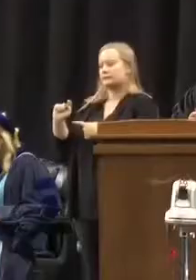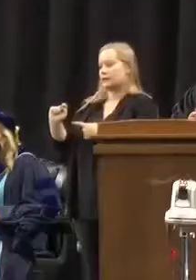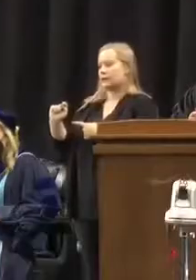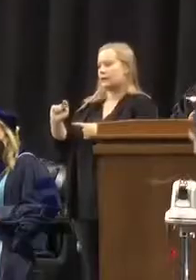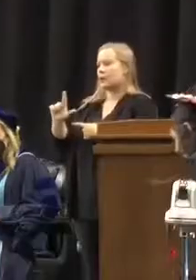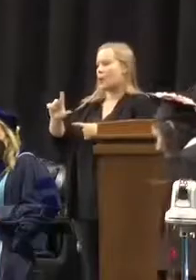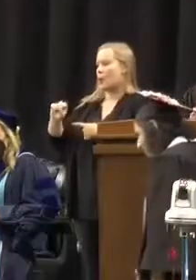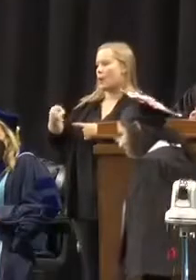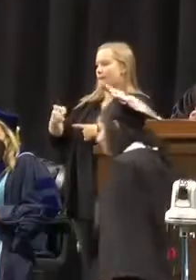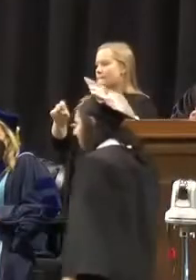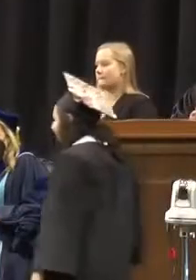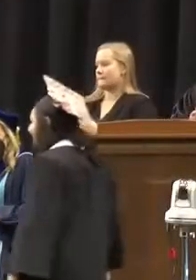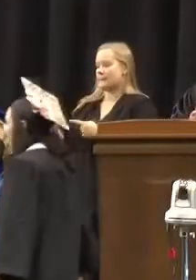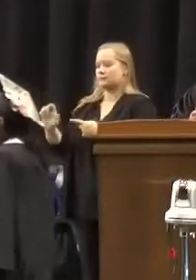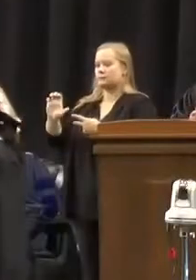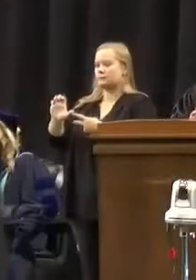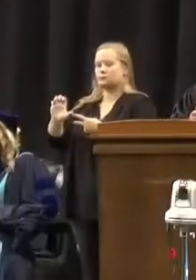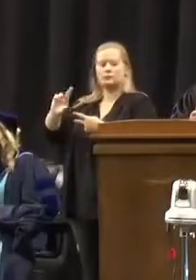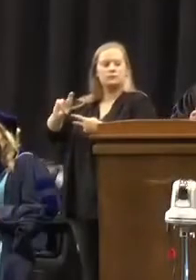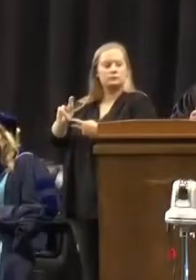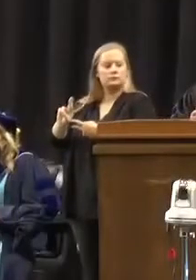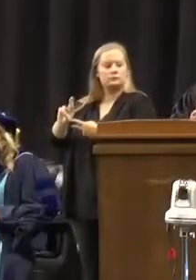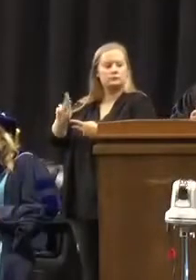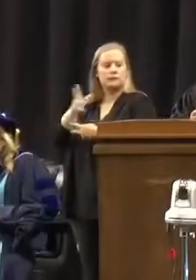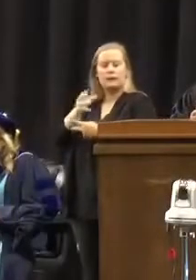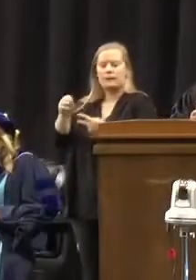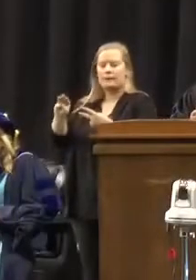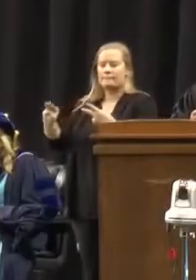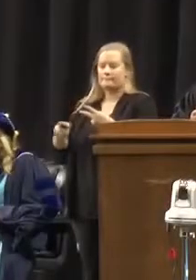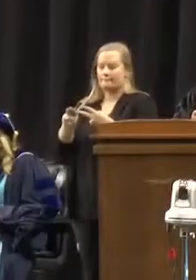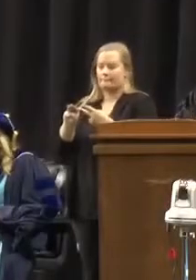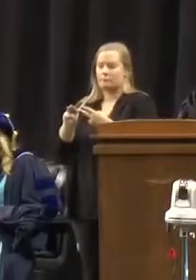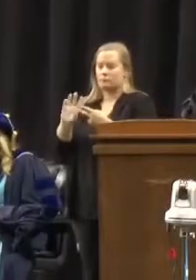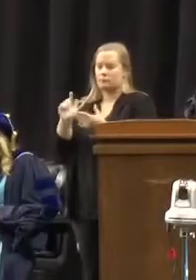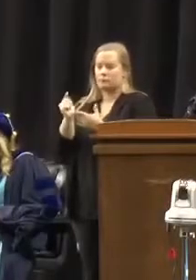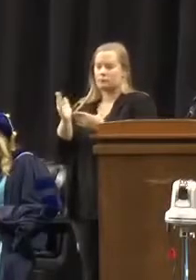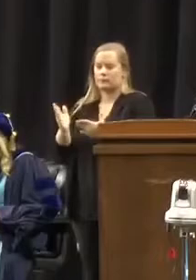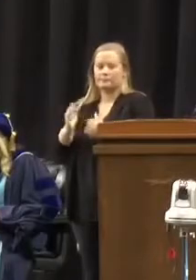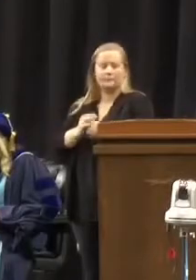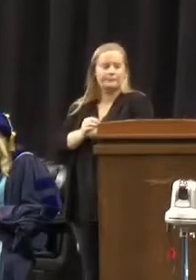Lisette Lopez, Crimson Scholar Graduate, Meritorious Graduate.